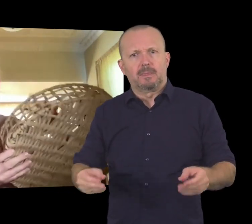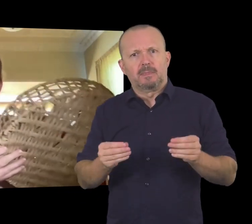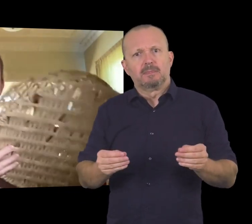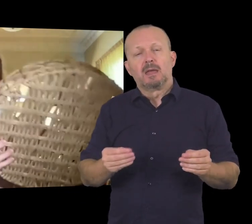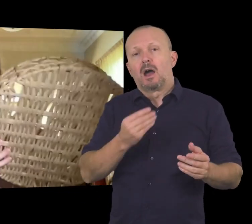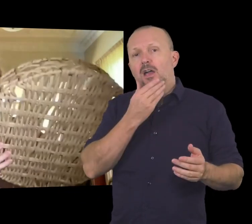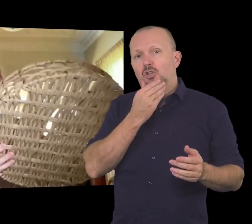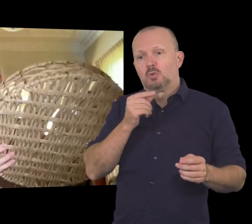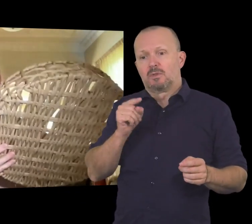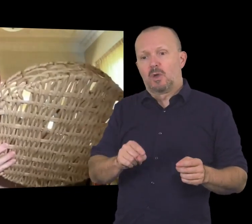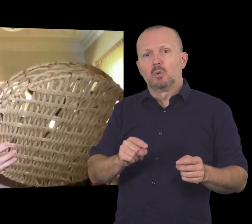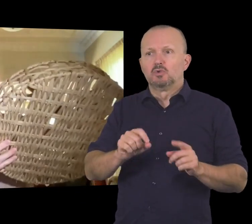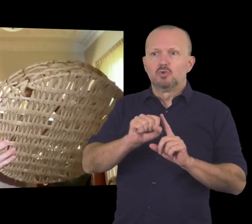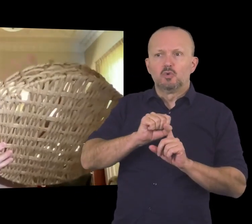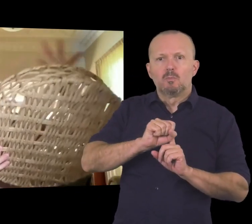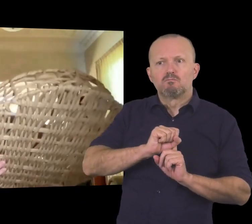to project